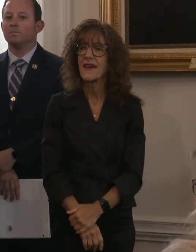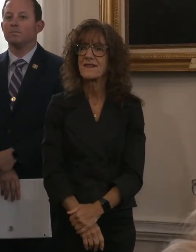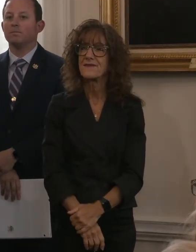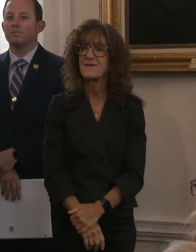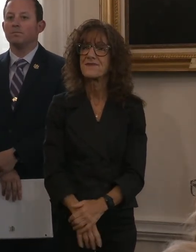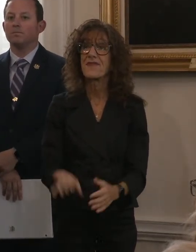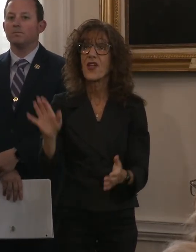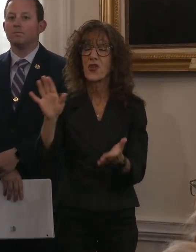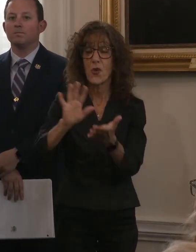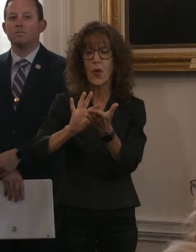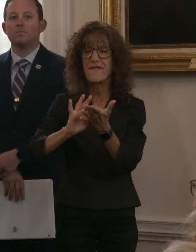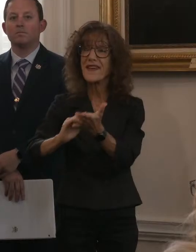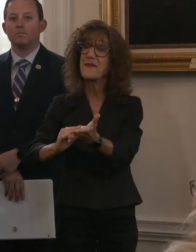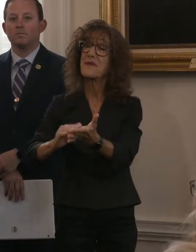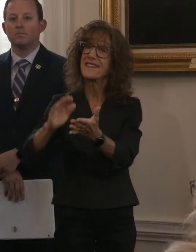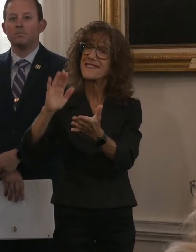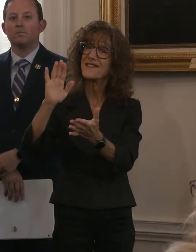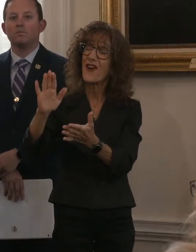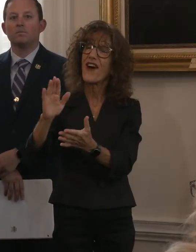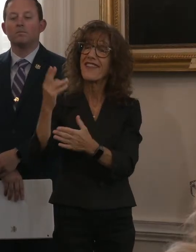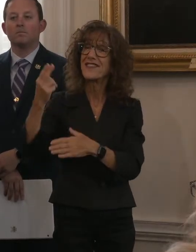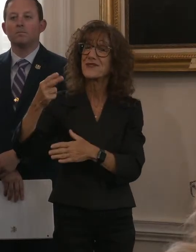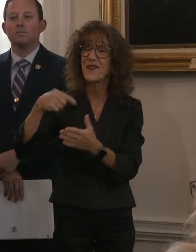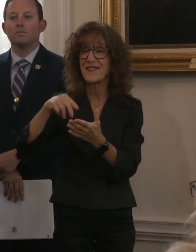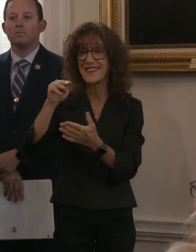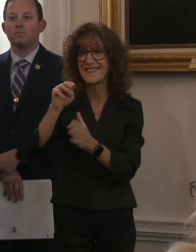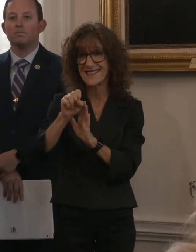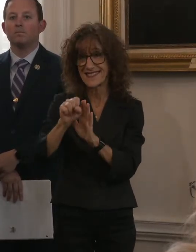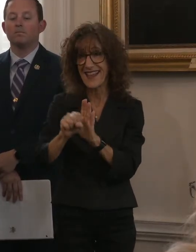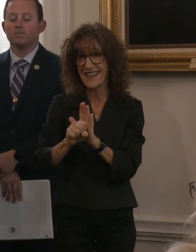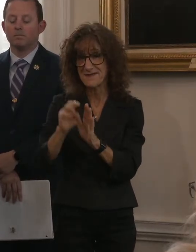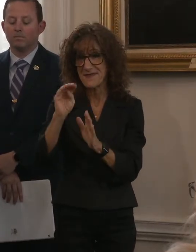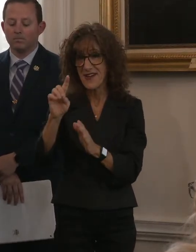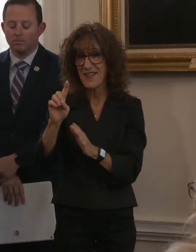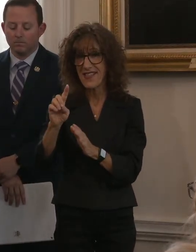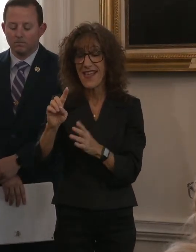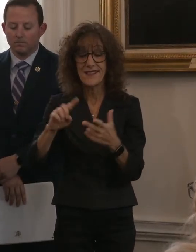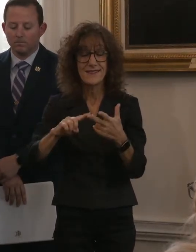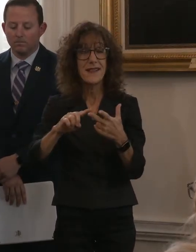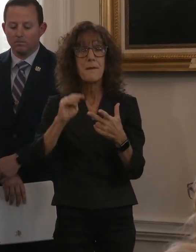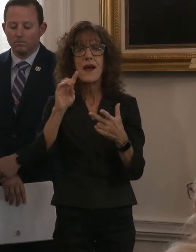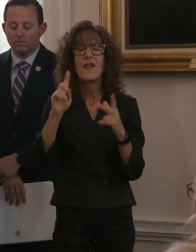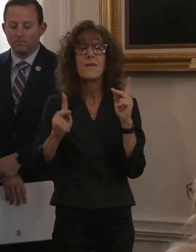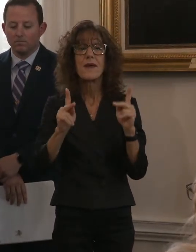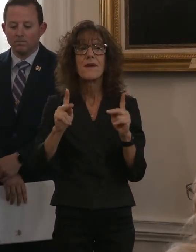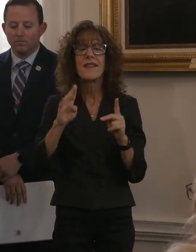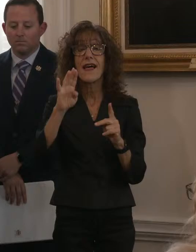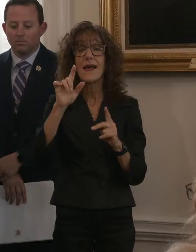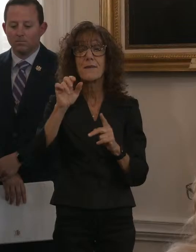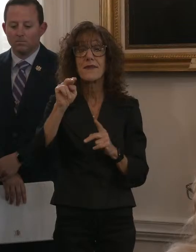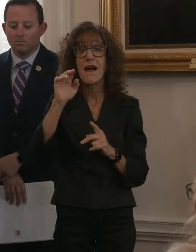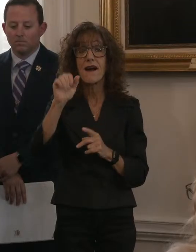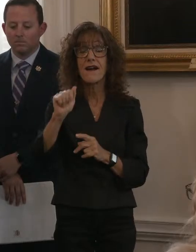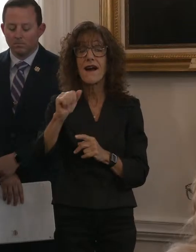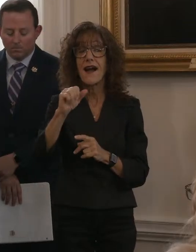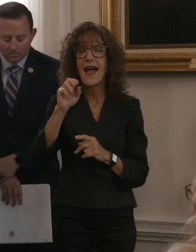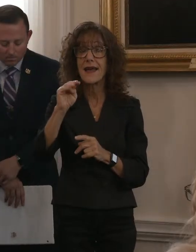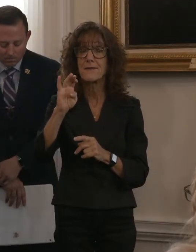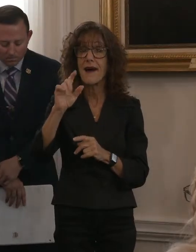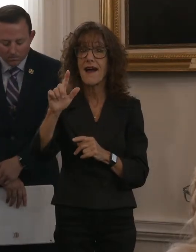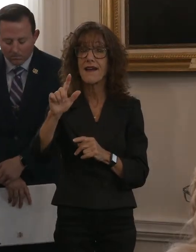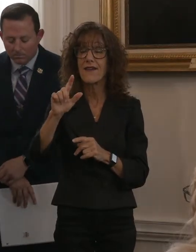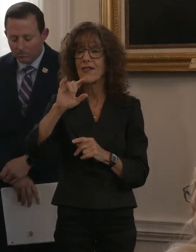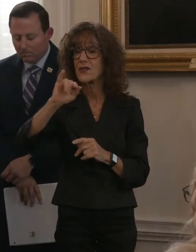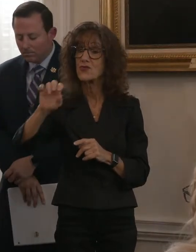Your fingerprints are all over the history of this state. I'm talking about Marylanders like Blanca and Michael, and